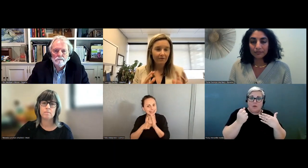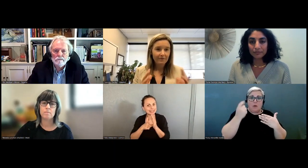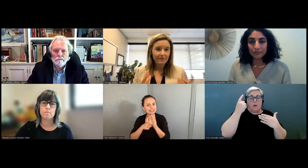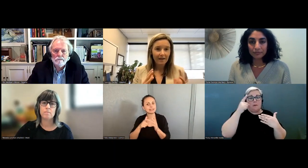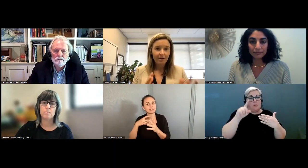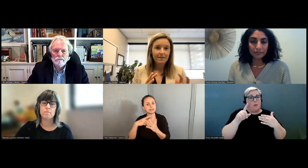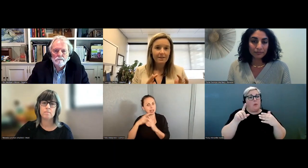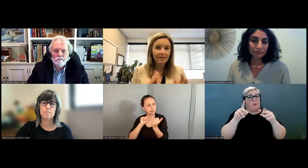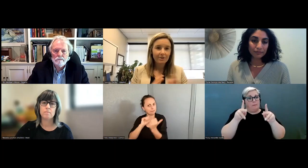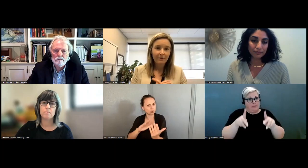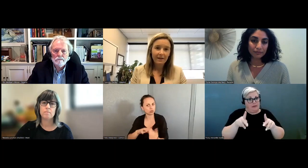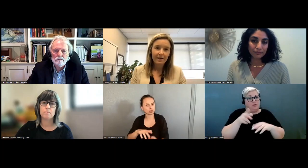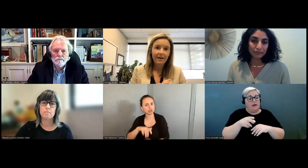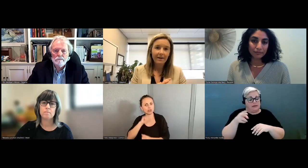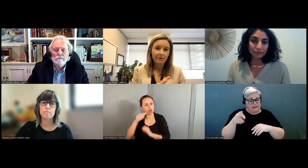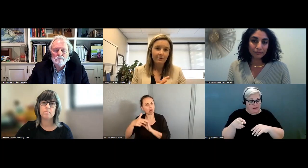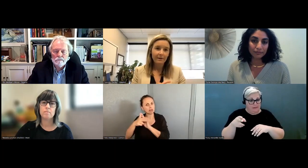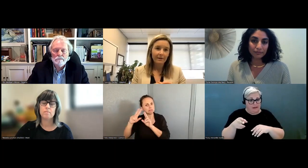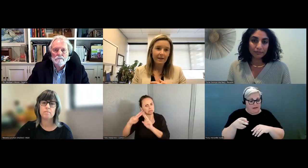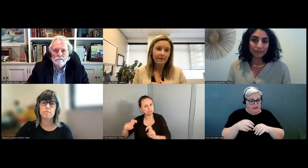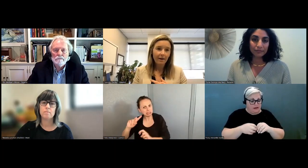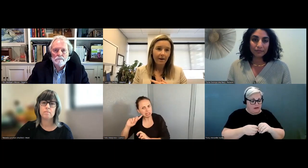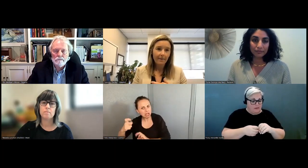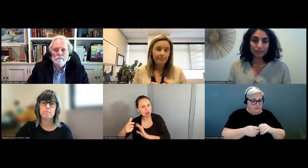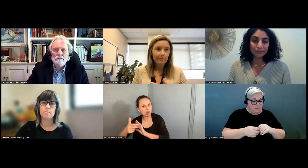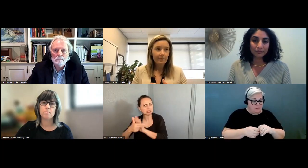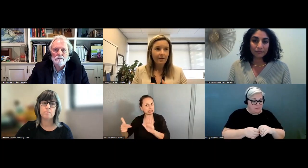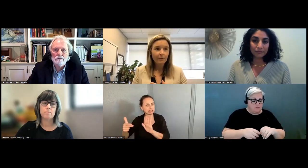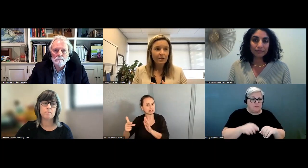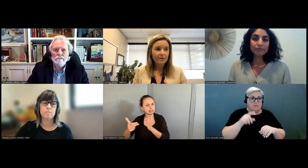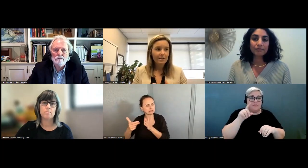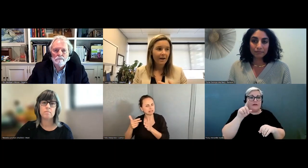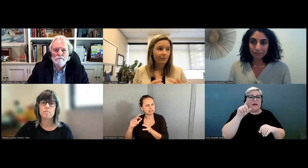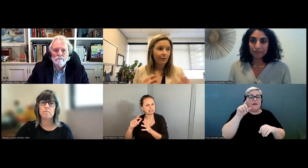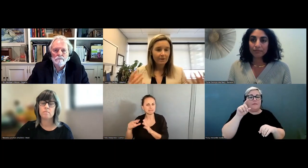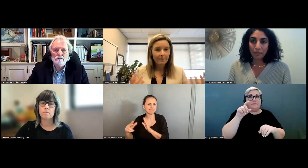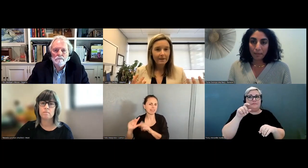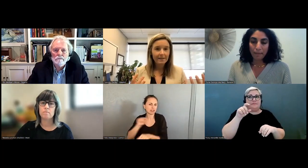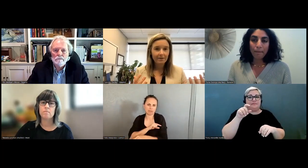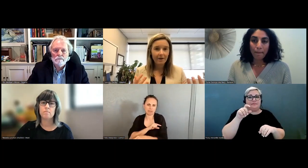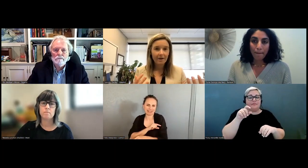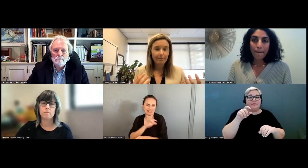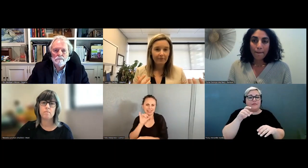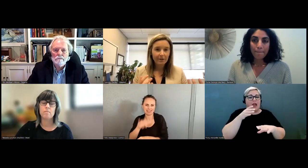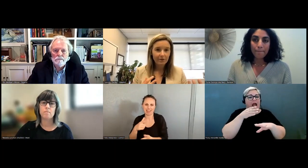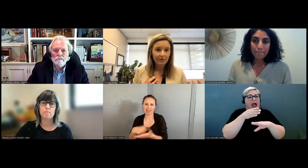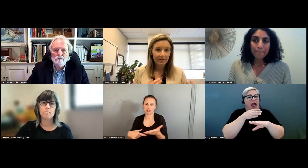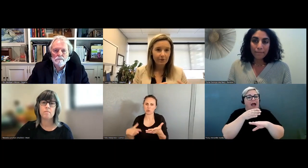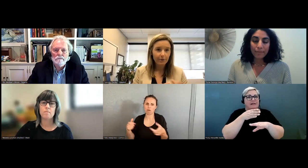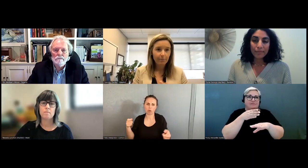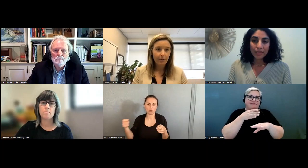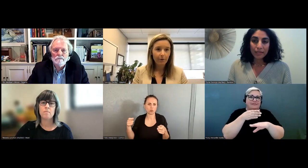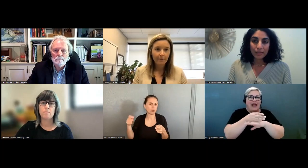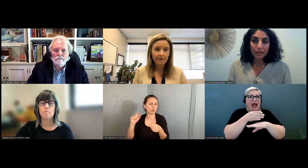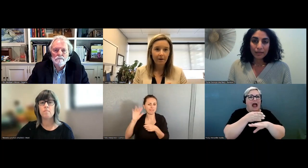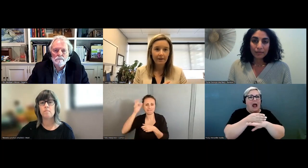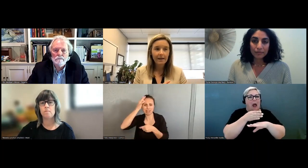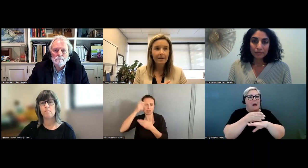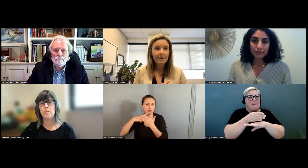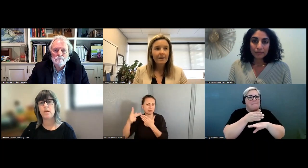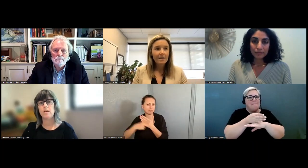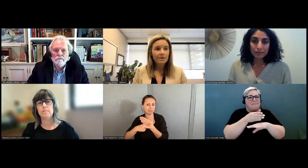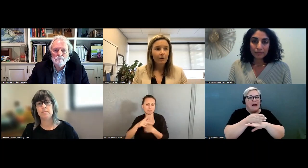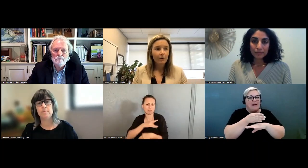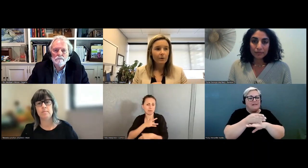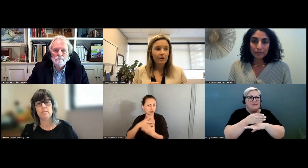from kind of diagnostic driven eligibility, which is kind of what dominates a lot of provincial and federal programs